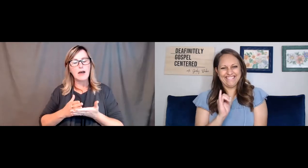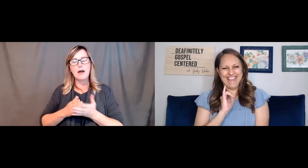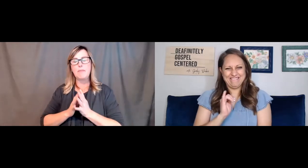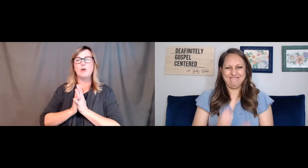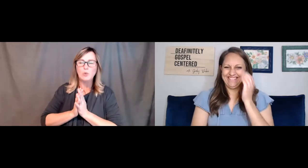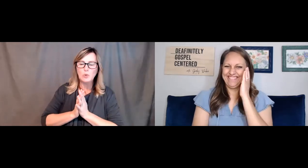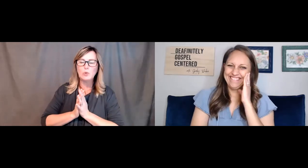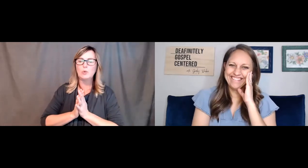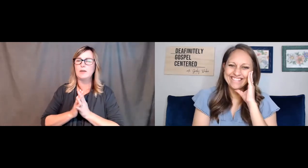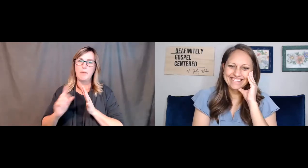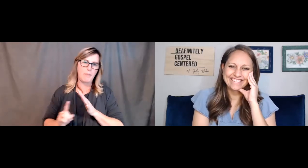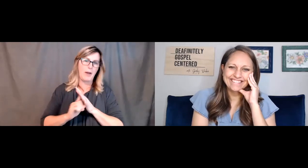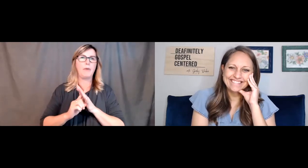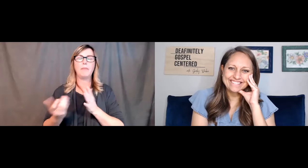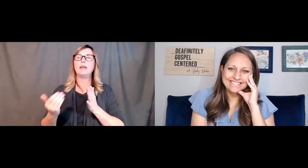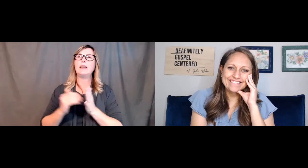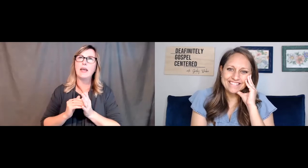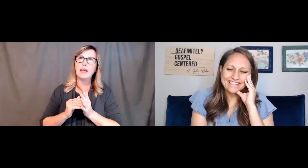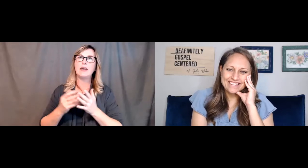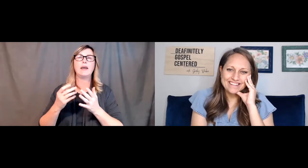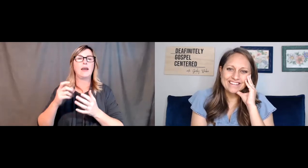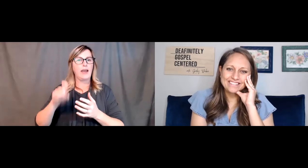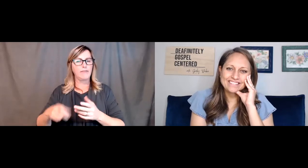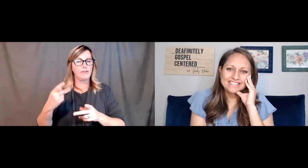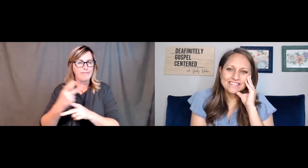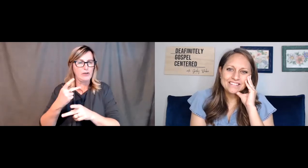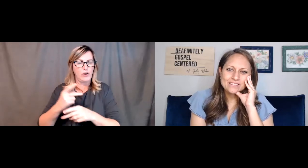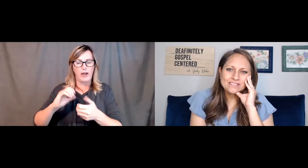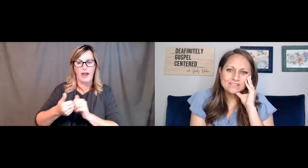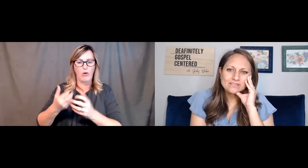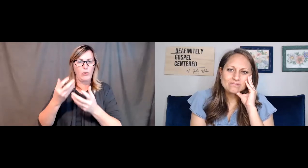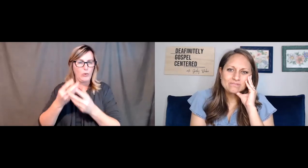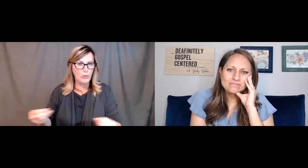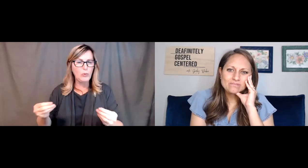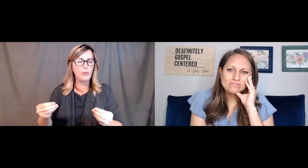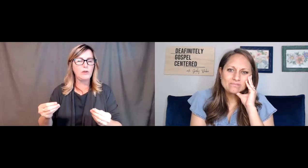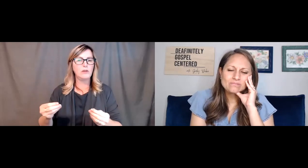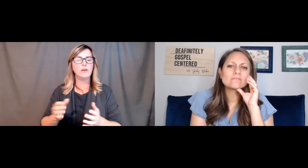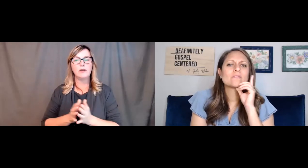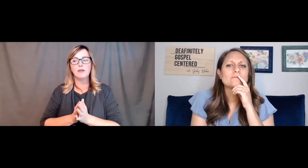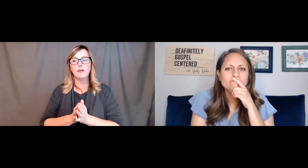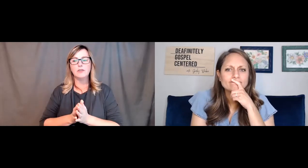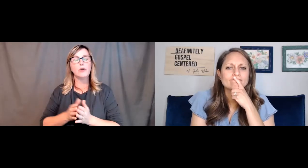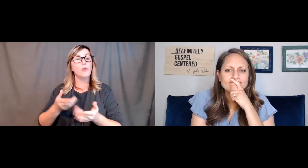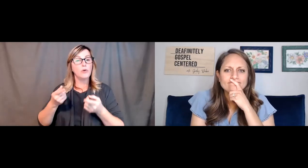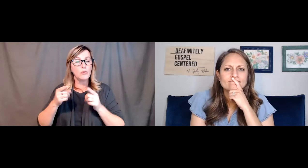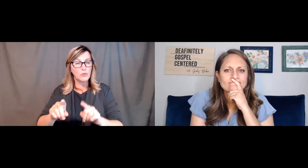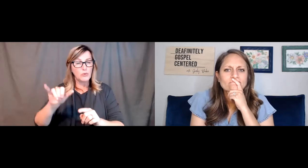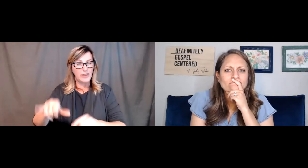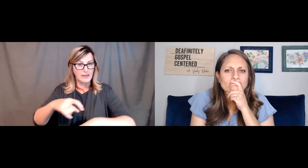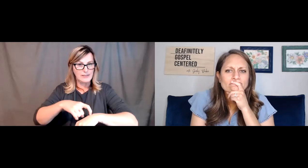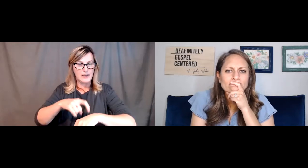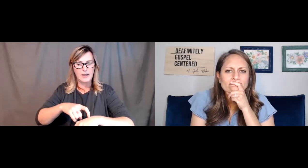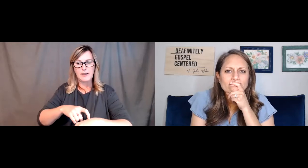like. But it helped. And I had to figure out how to resolve some of